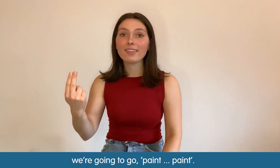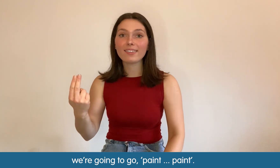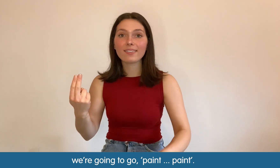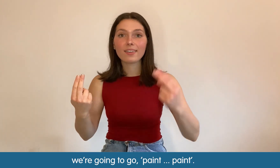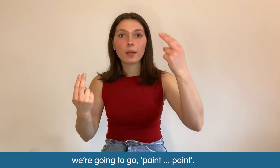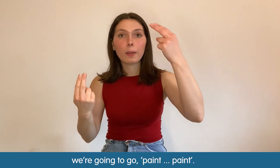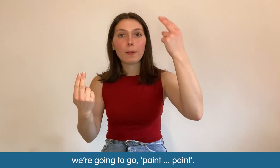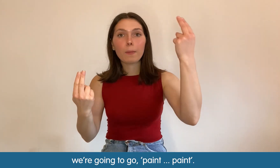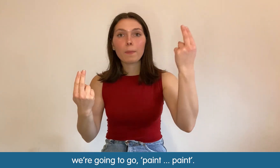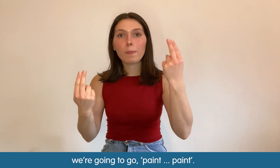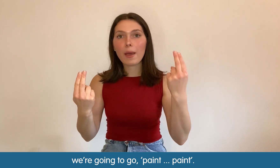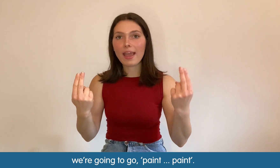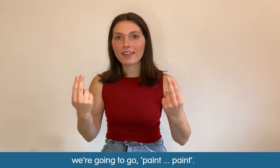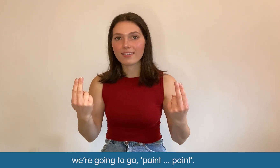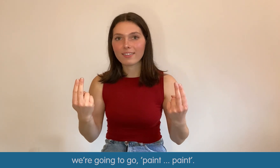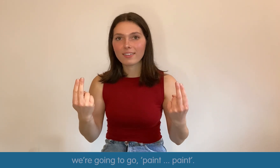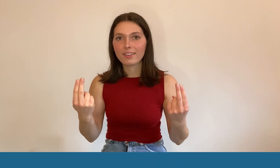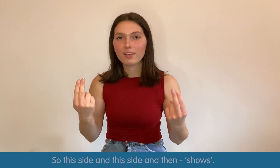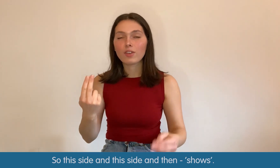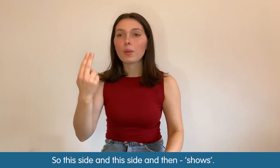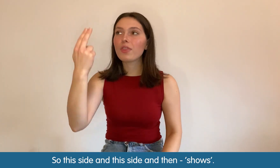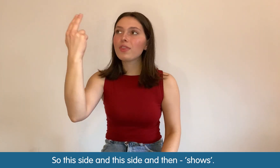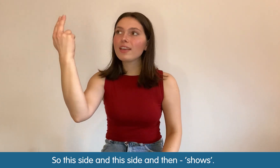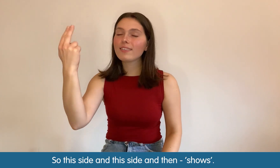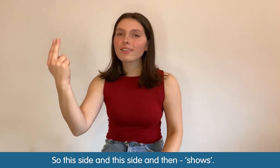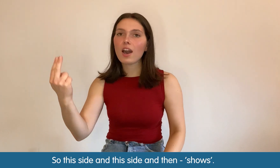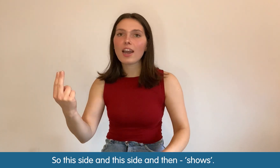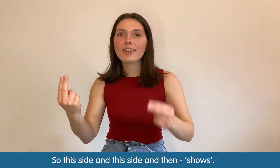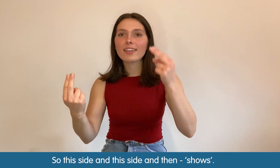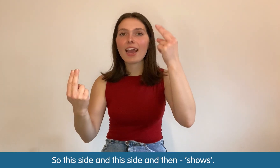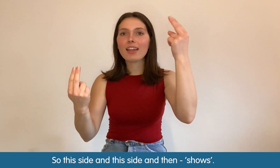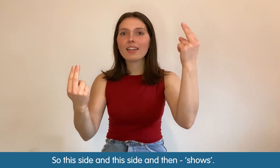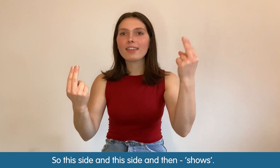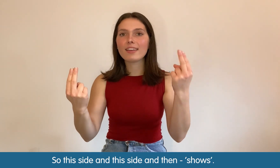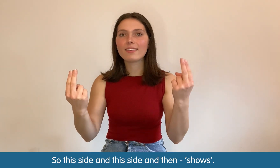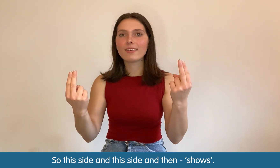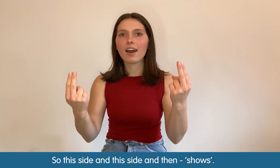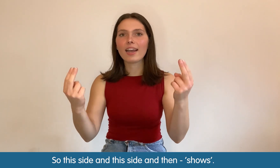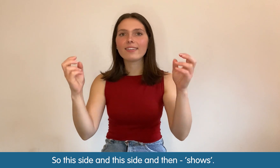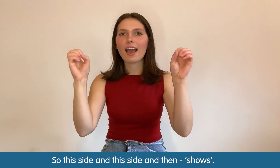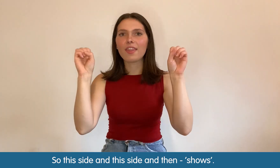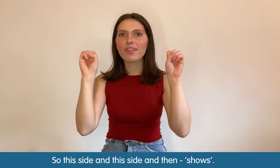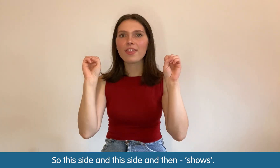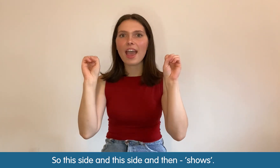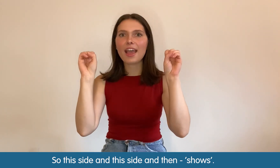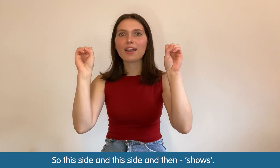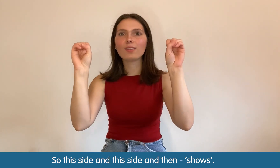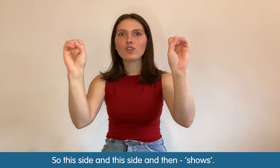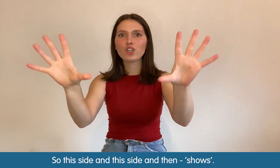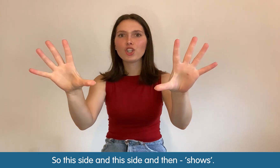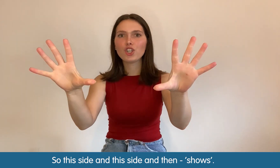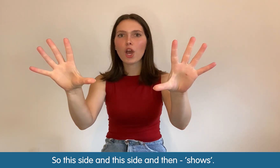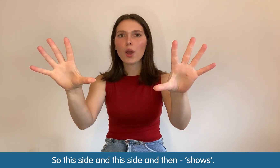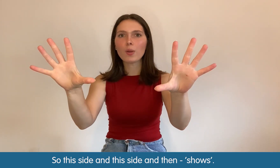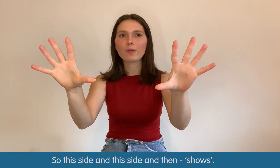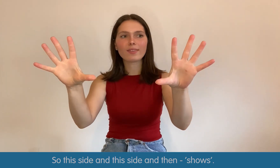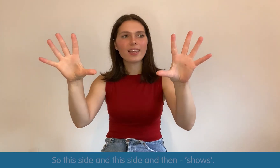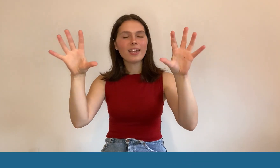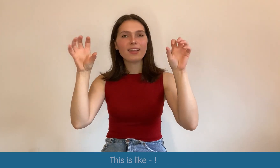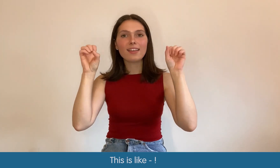paint, paint. So this side, and then shows. This